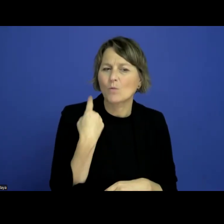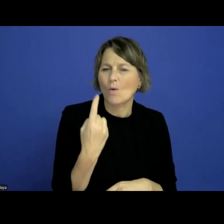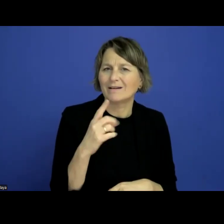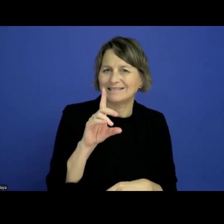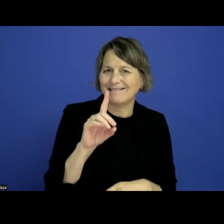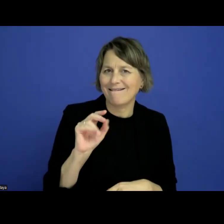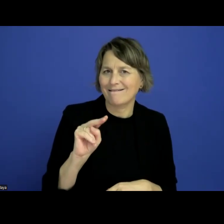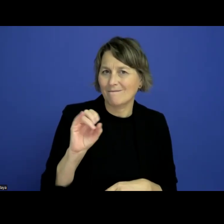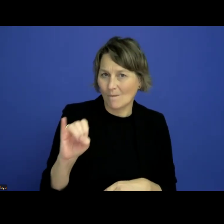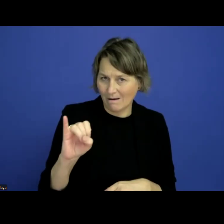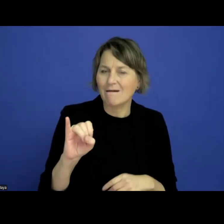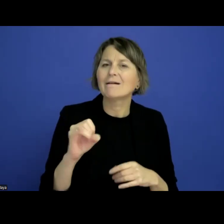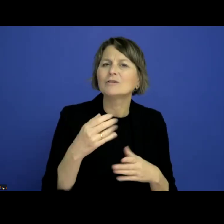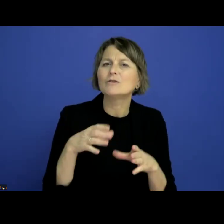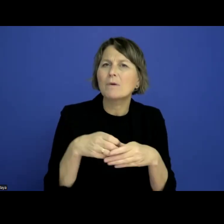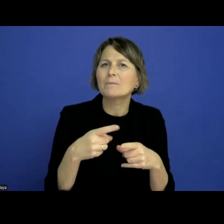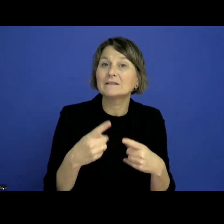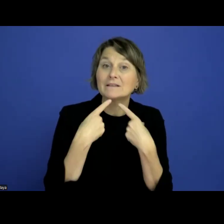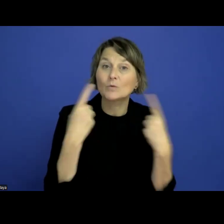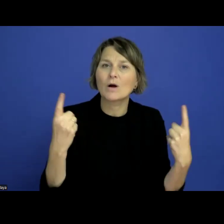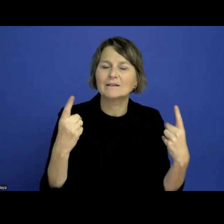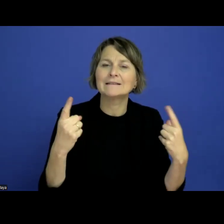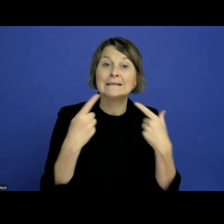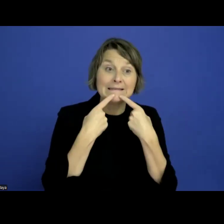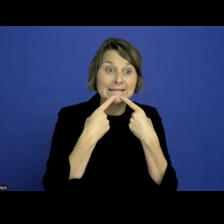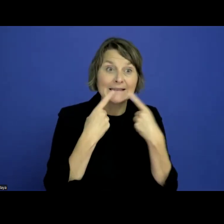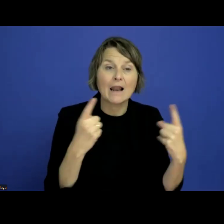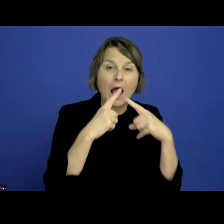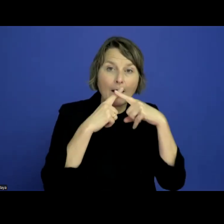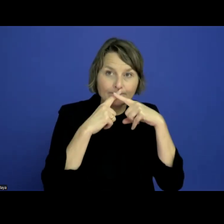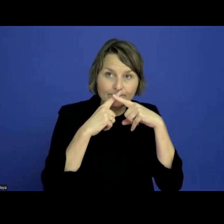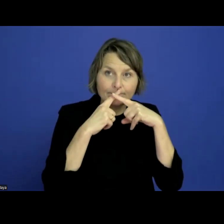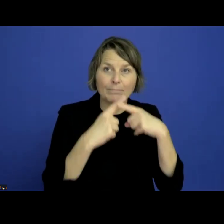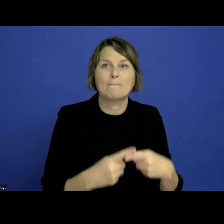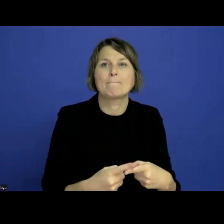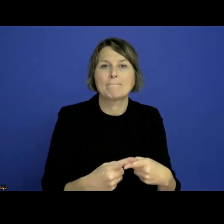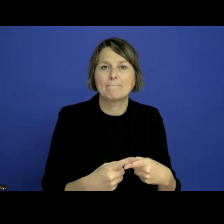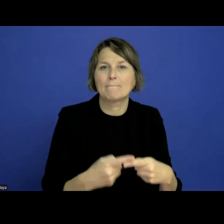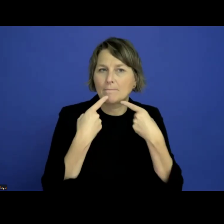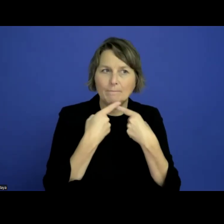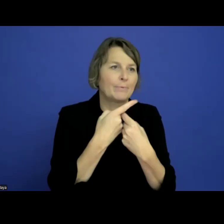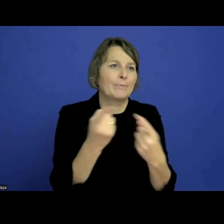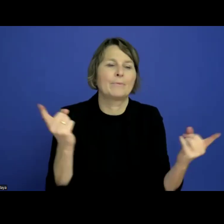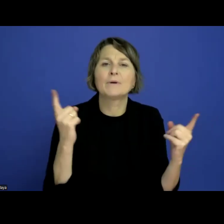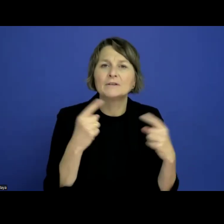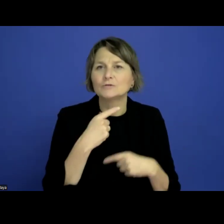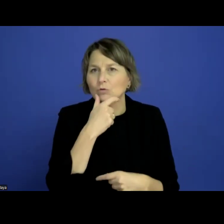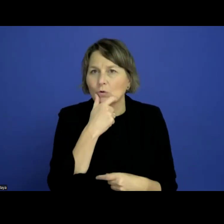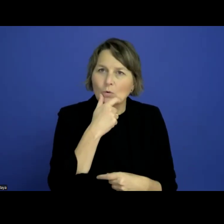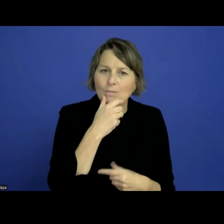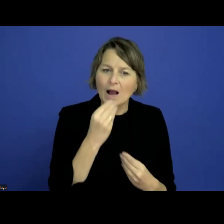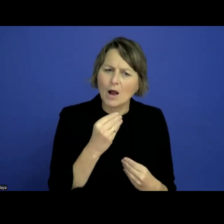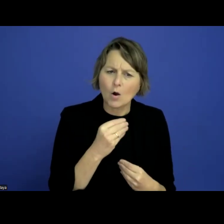the Silence. Another one, more recent, was to break the taboo around cancer and serious illness.